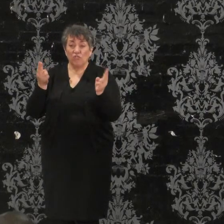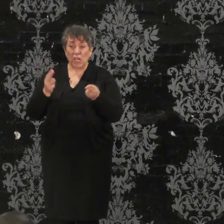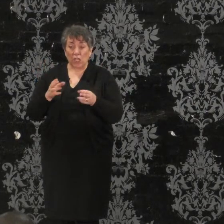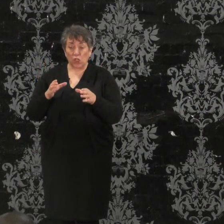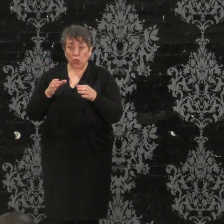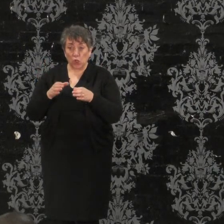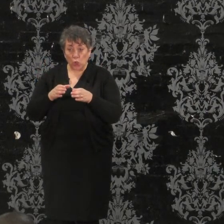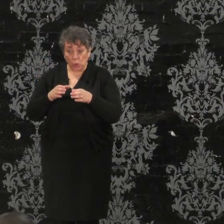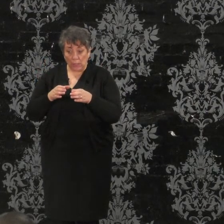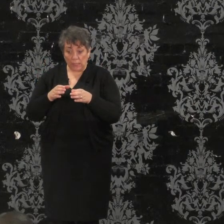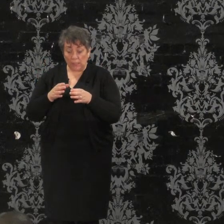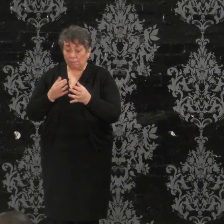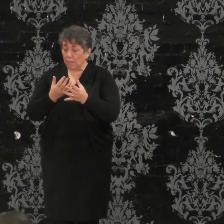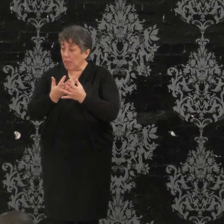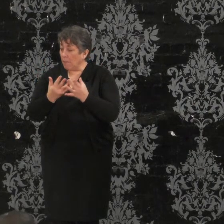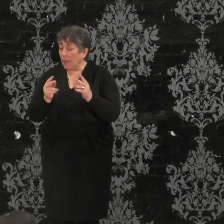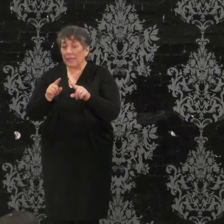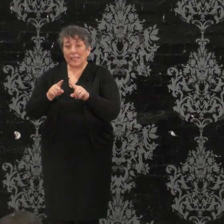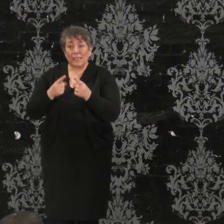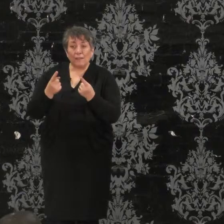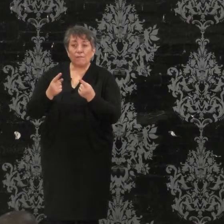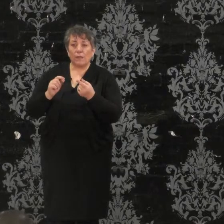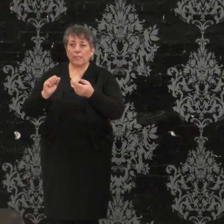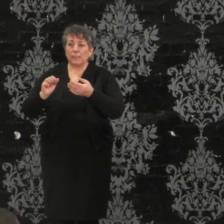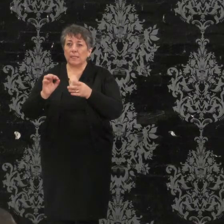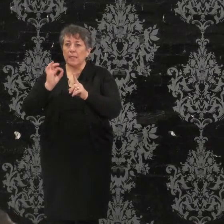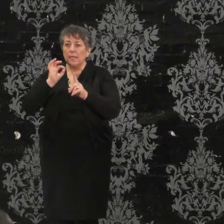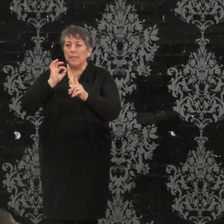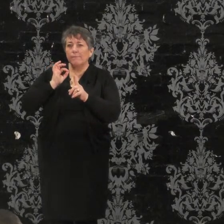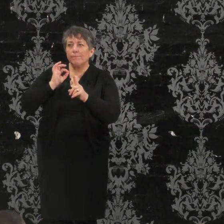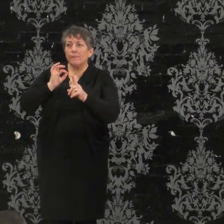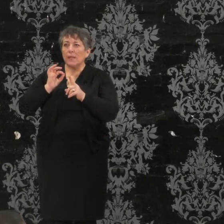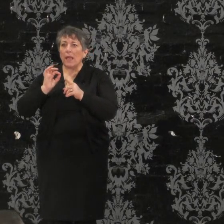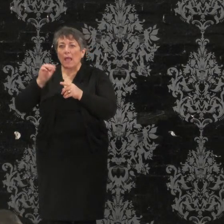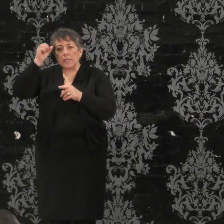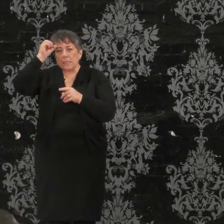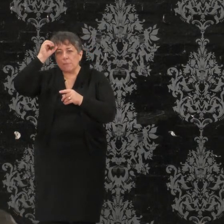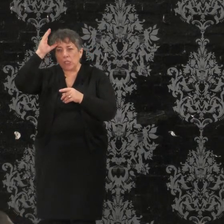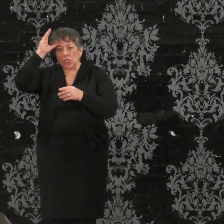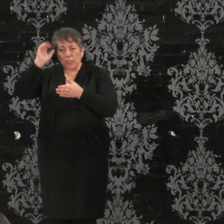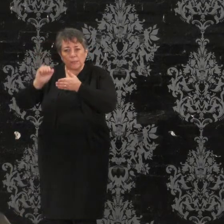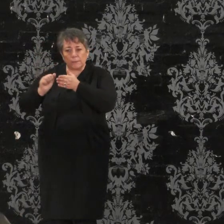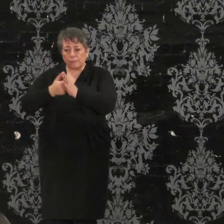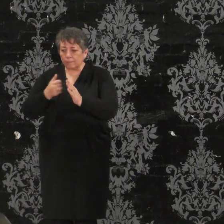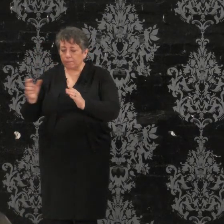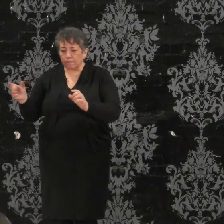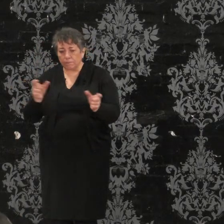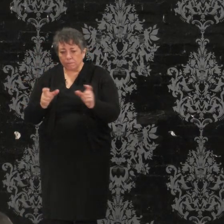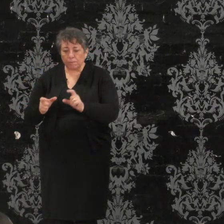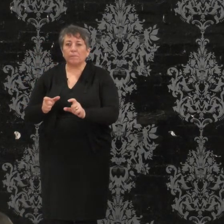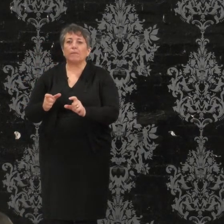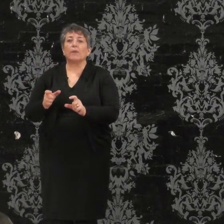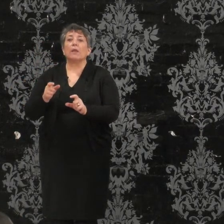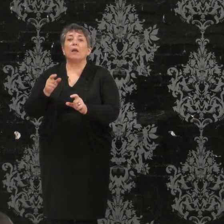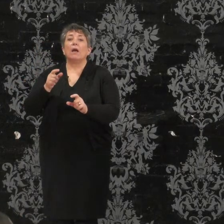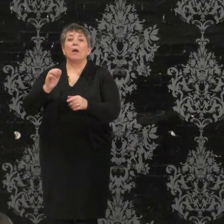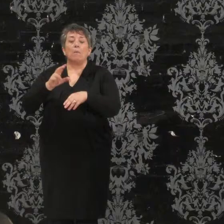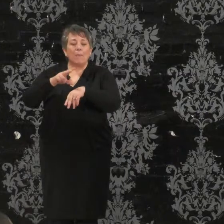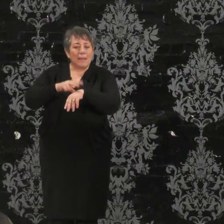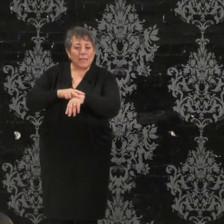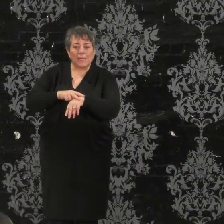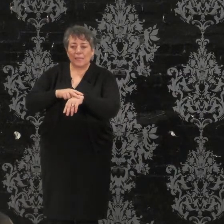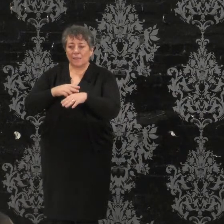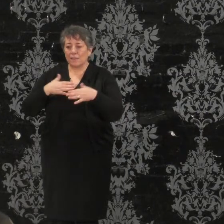health, education, local government, communities, youth services, and policing to effect